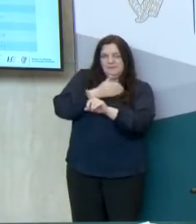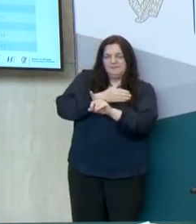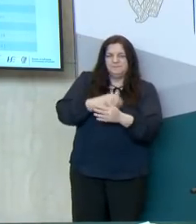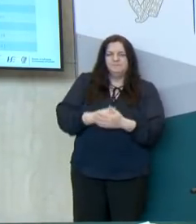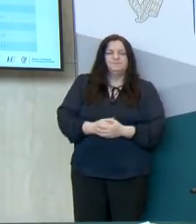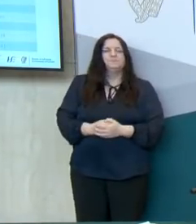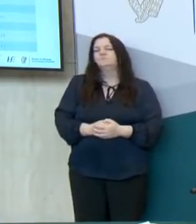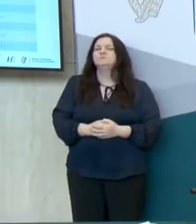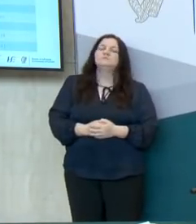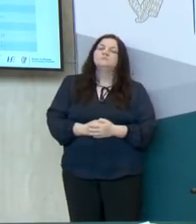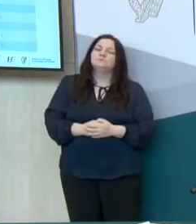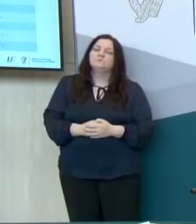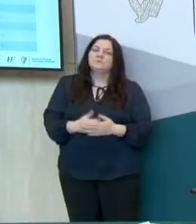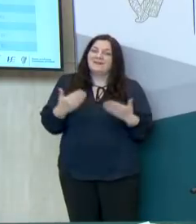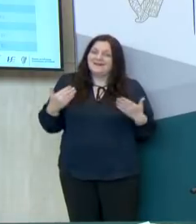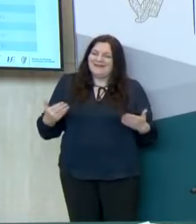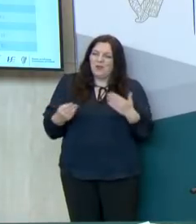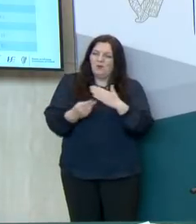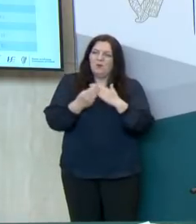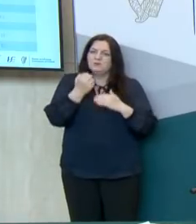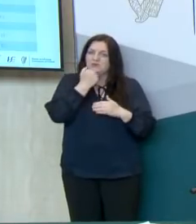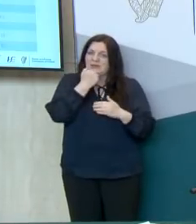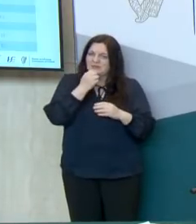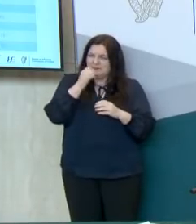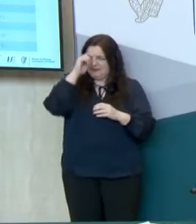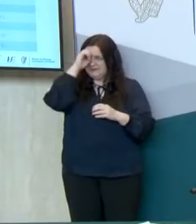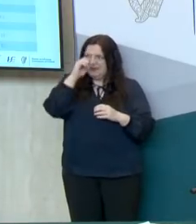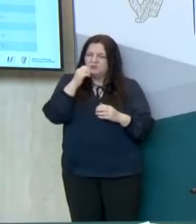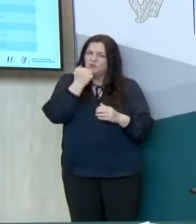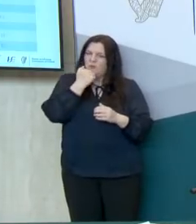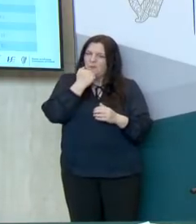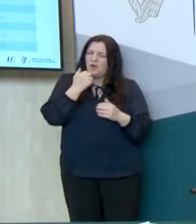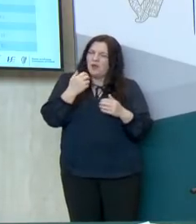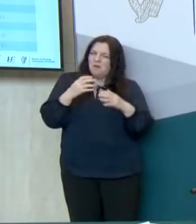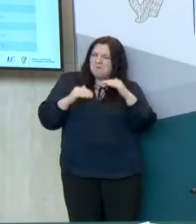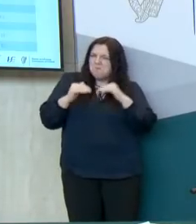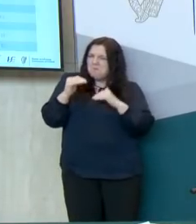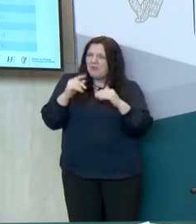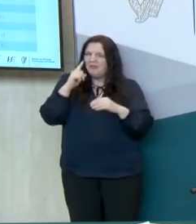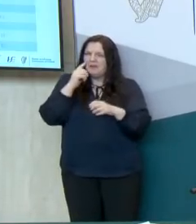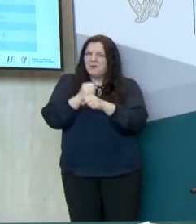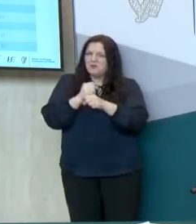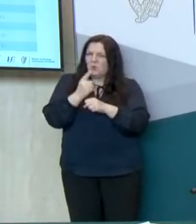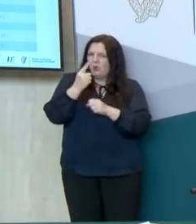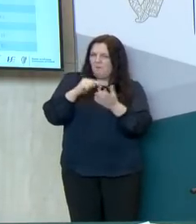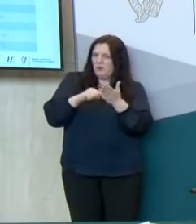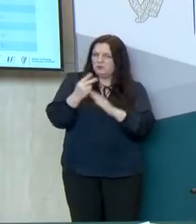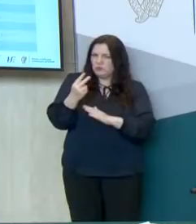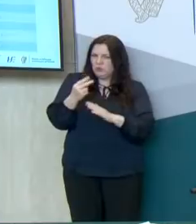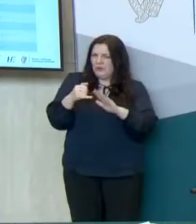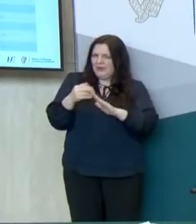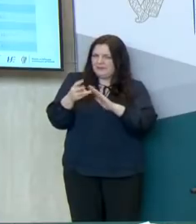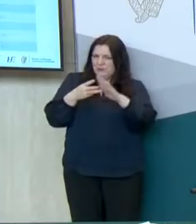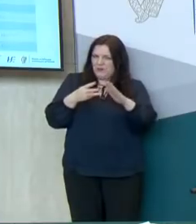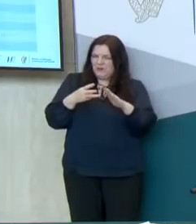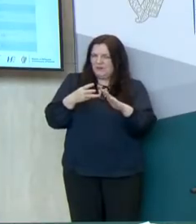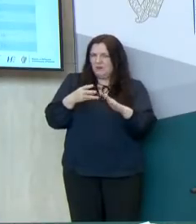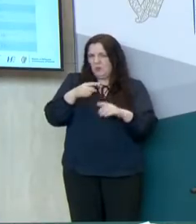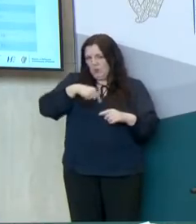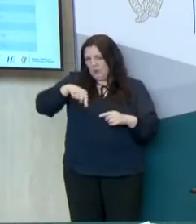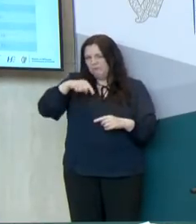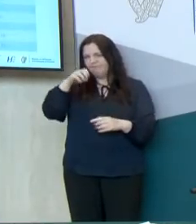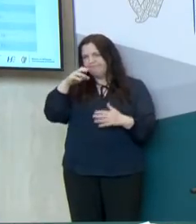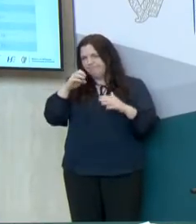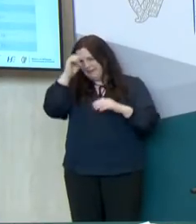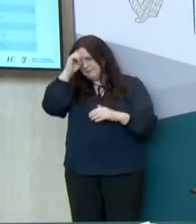Our up-to-date estimates of reproduction number suggest that it was in the region of 1.2 last week. So our estimate of reproduction number for last